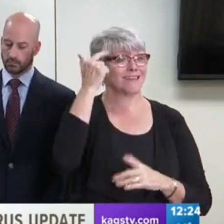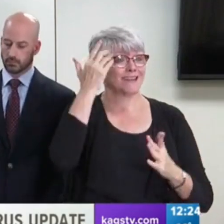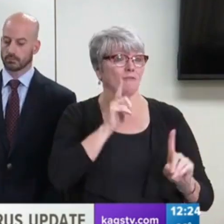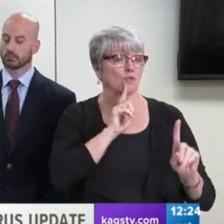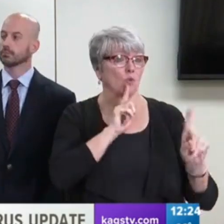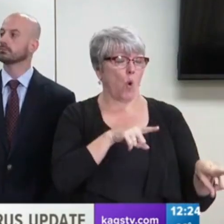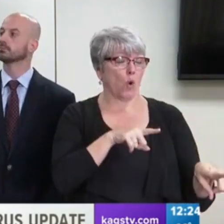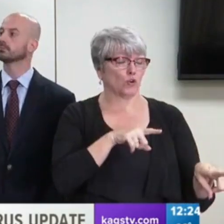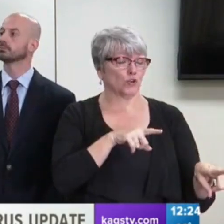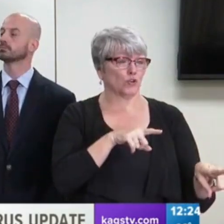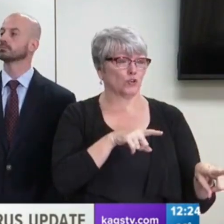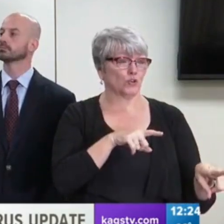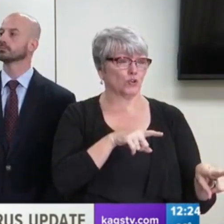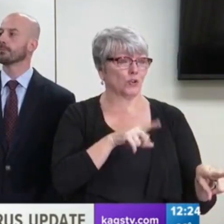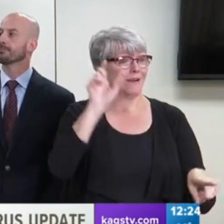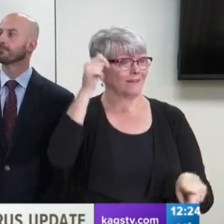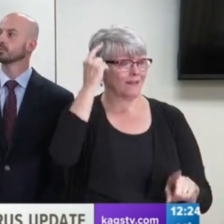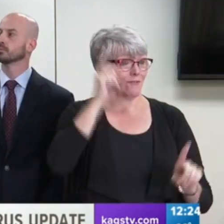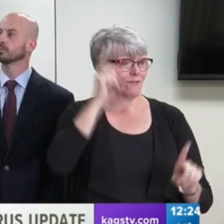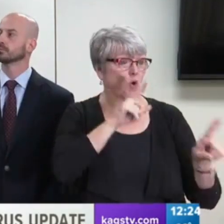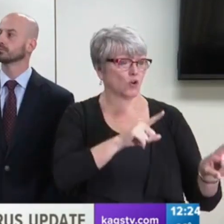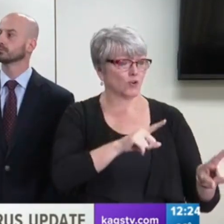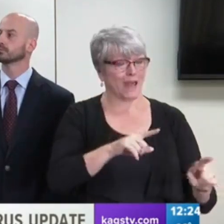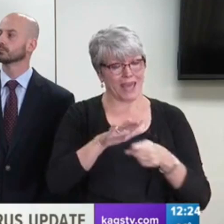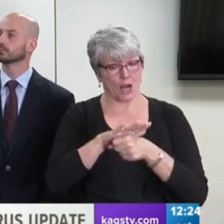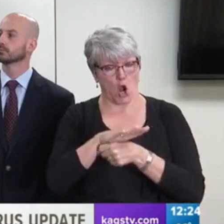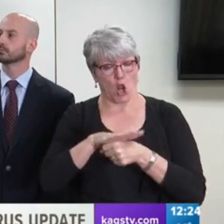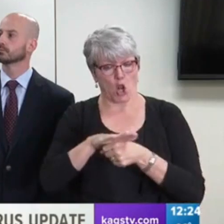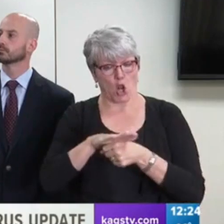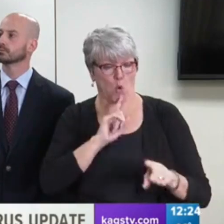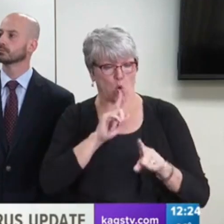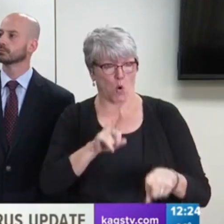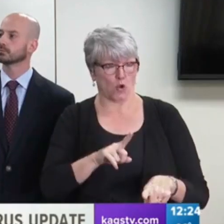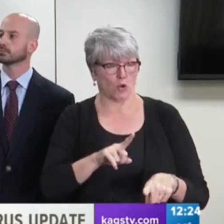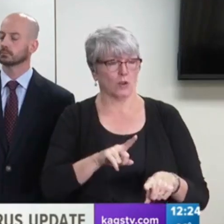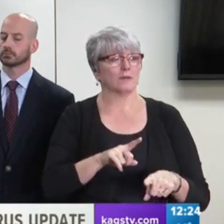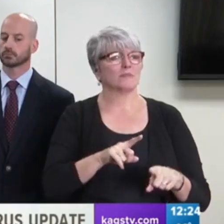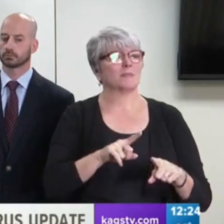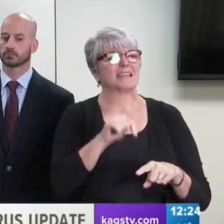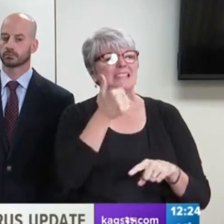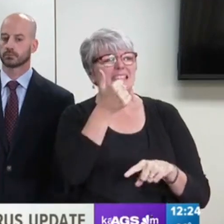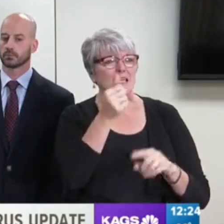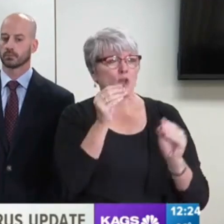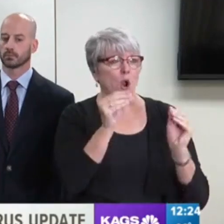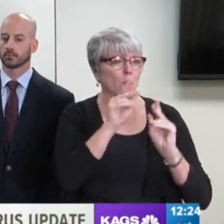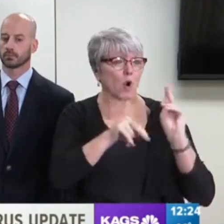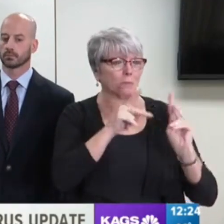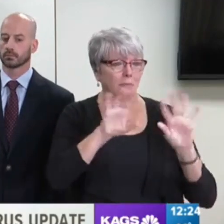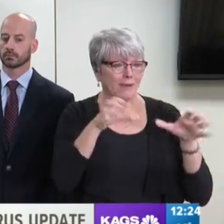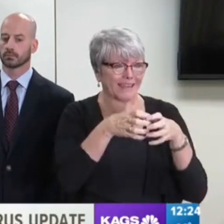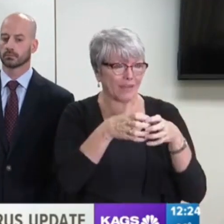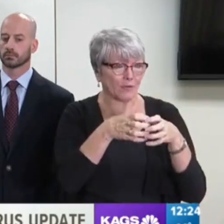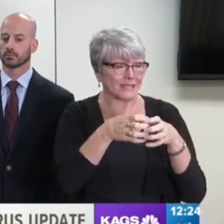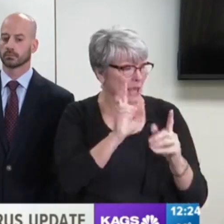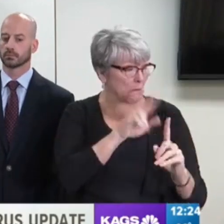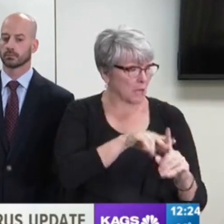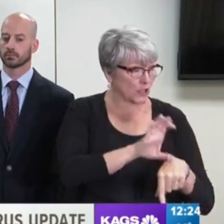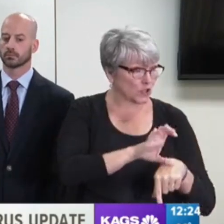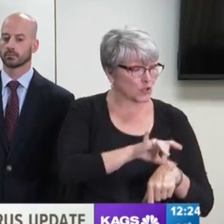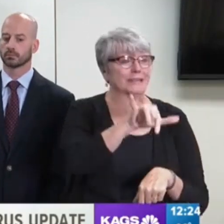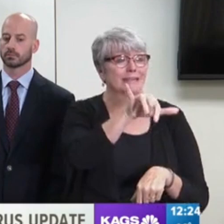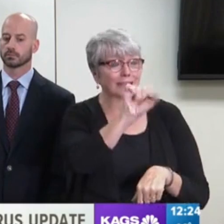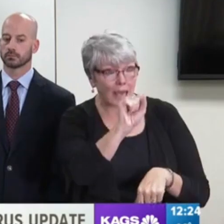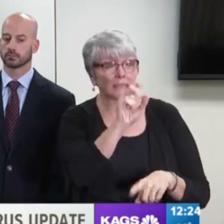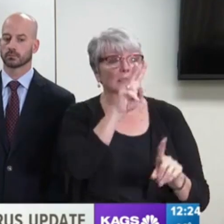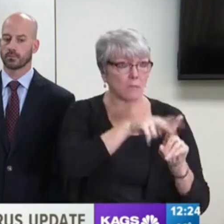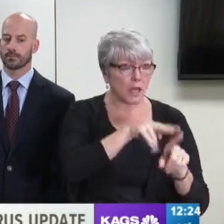order, governor's order and our local orders regarding 10 or more gathering and whether it applies to churches. The answer is yes,